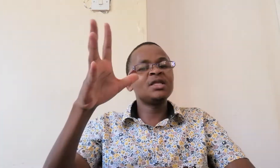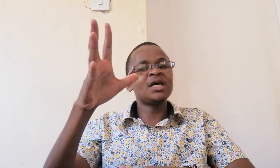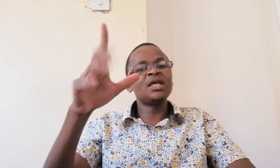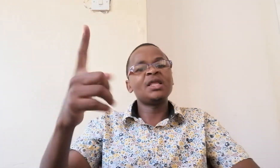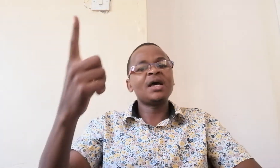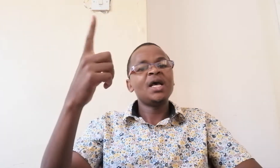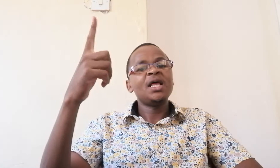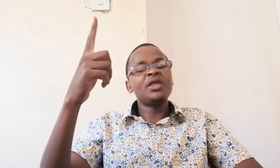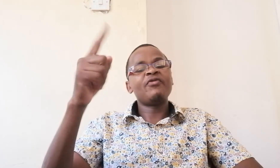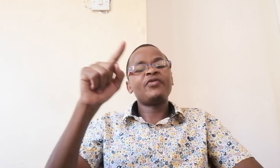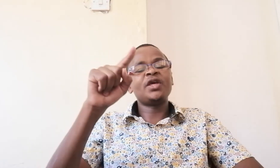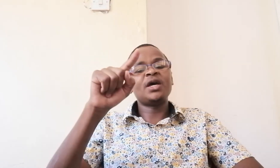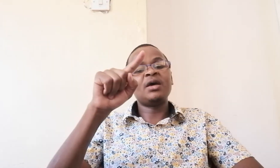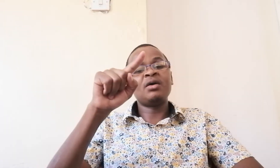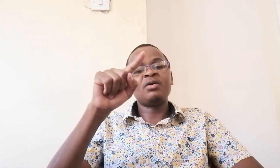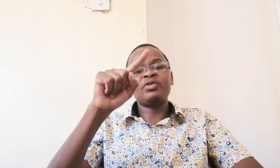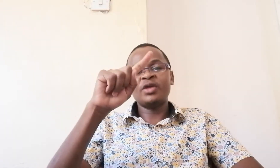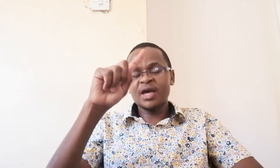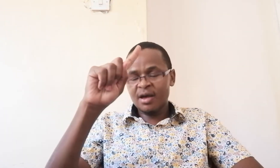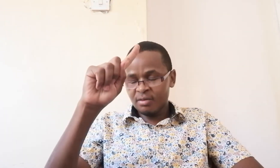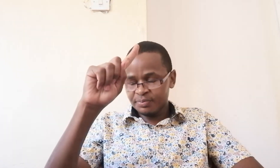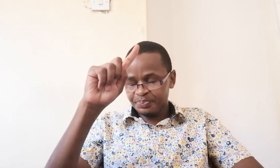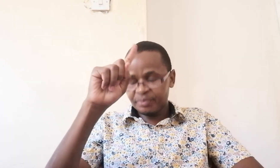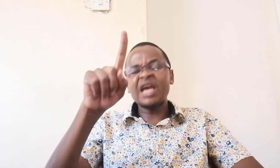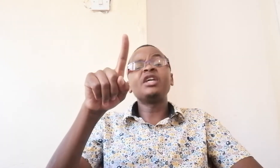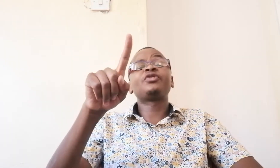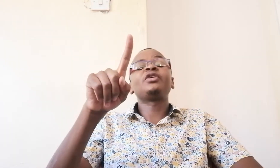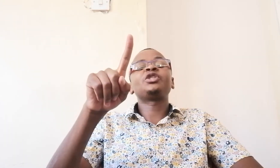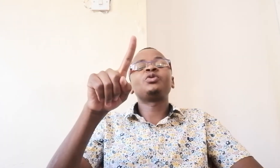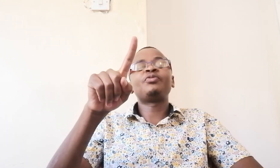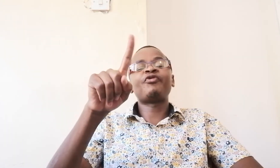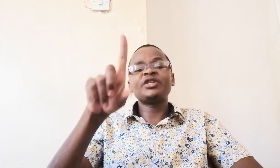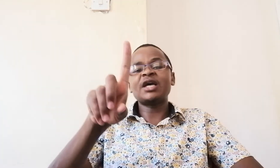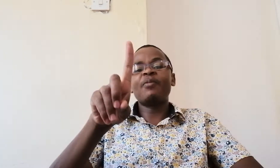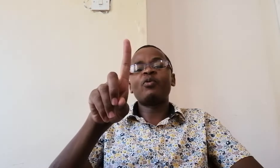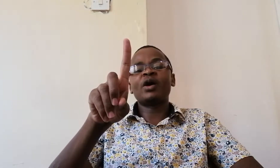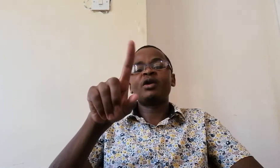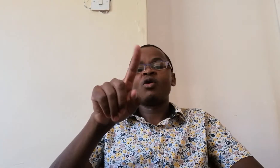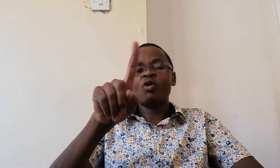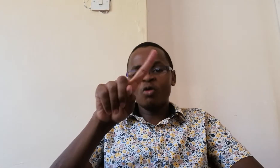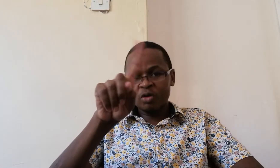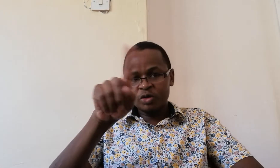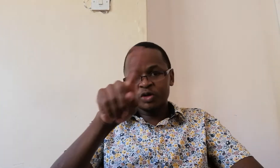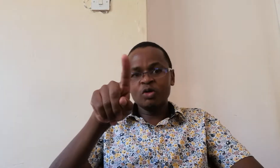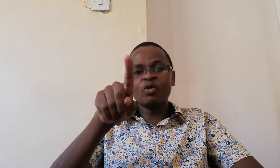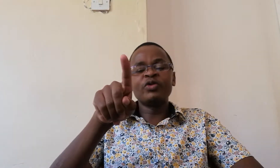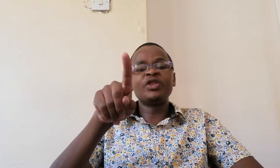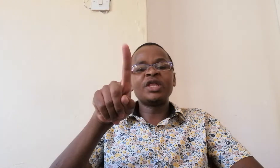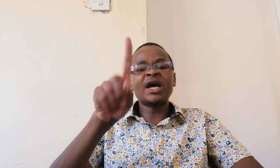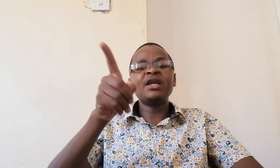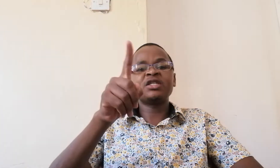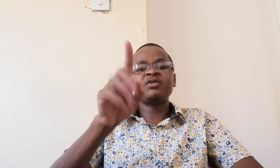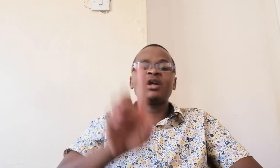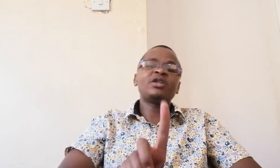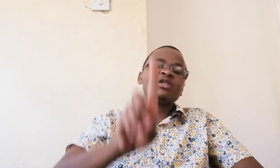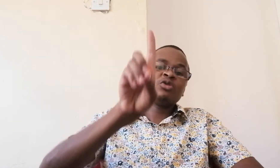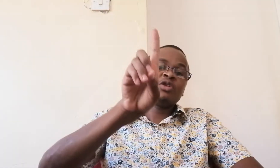that the index finger should face upward, or you draw with the index finger, just know this is